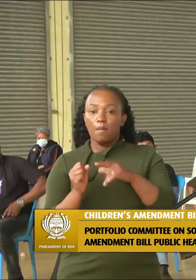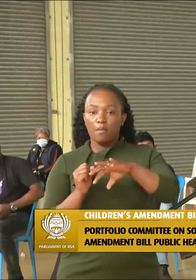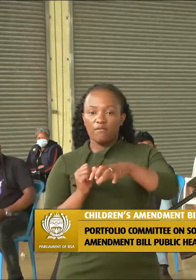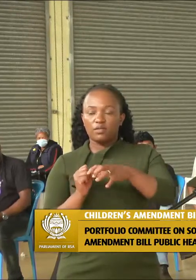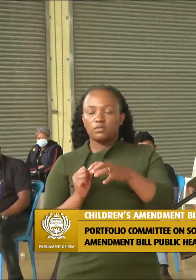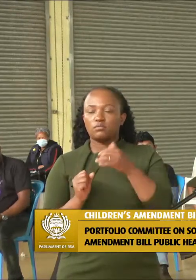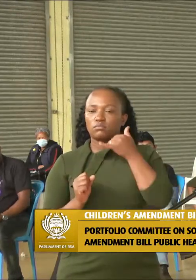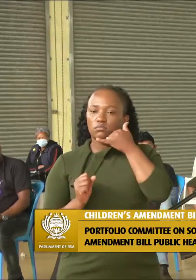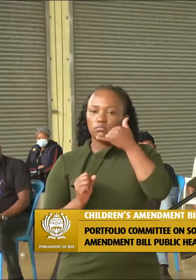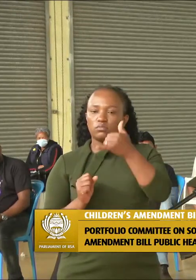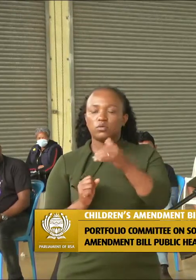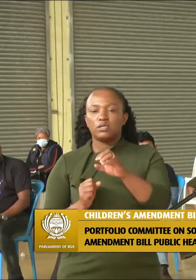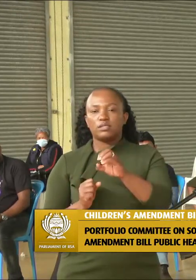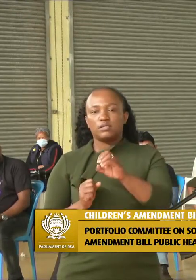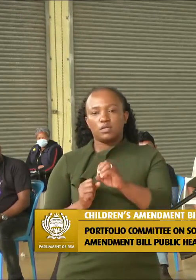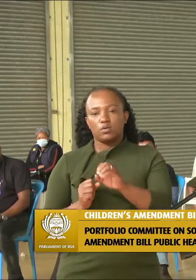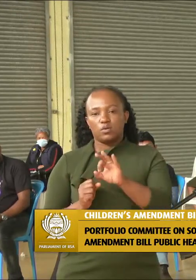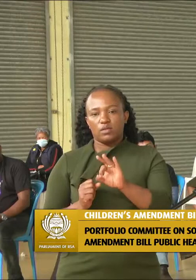031